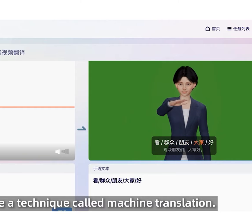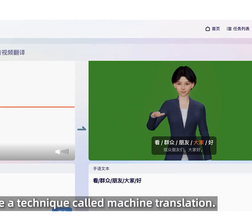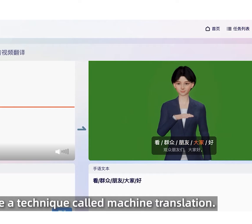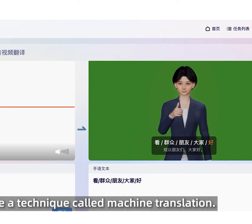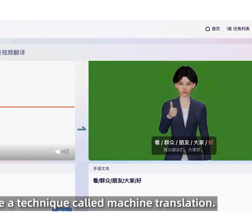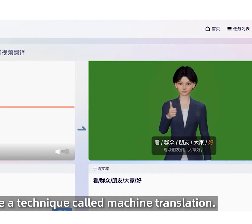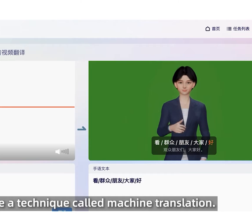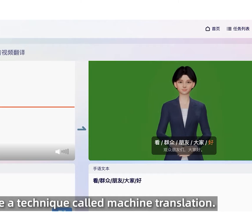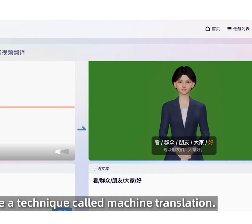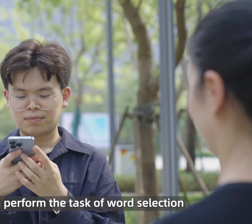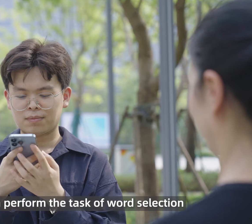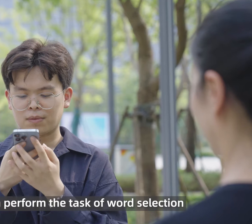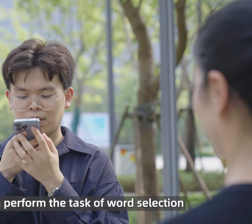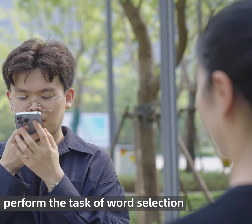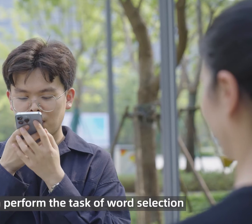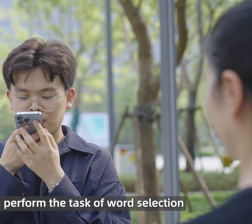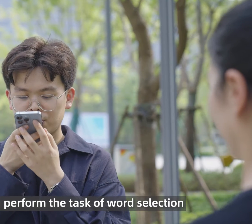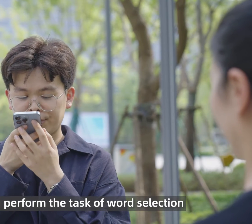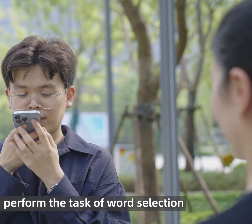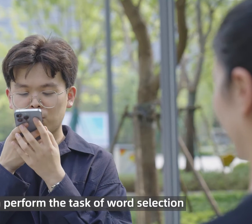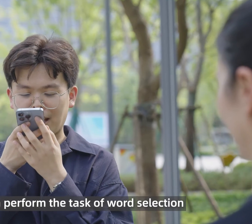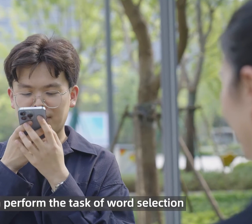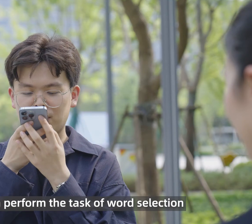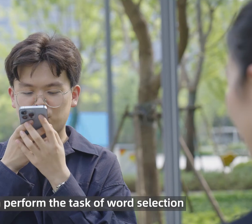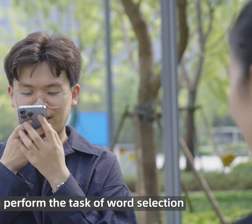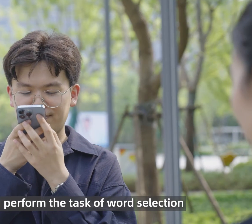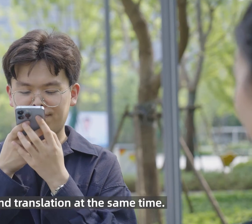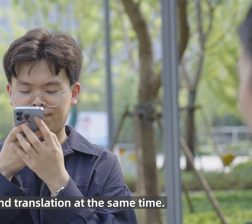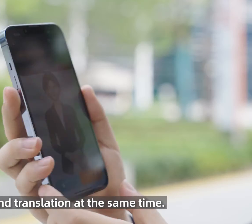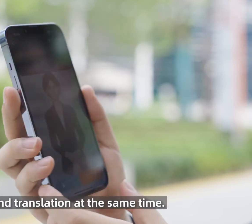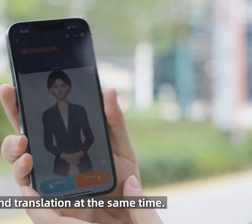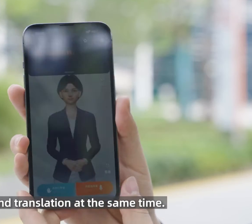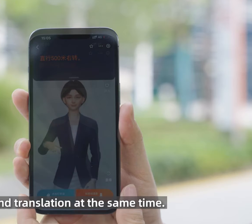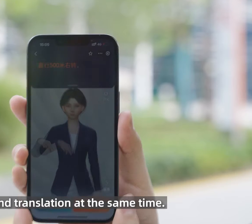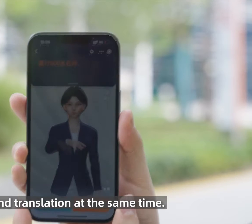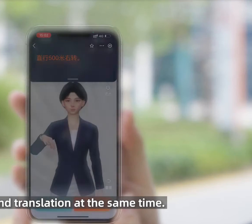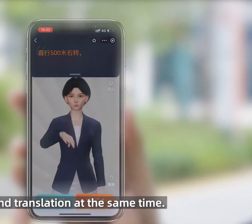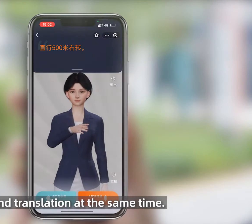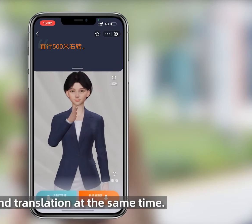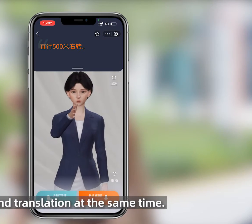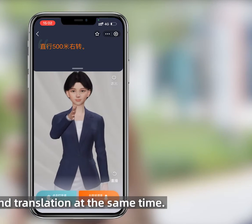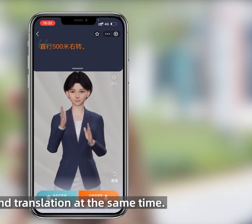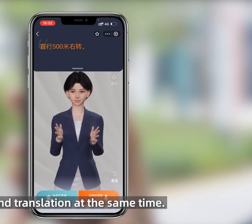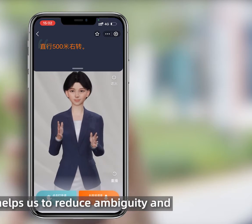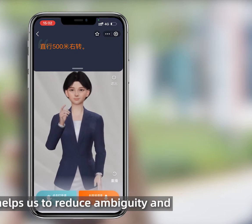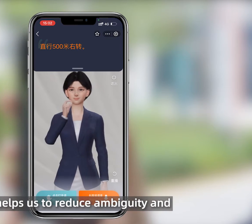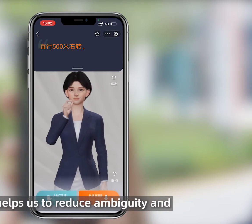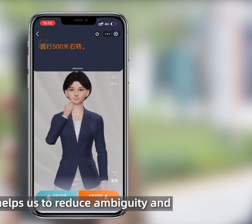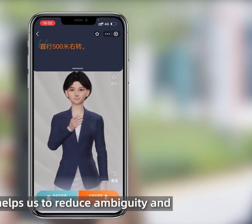machine translation. It can perform the task of word selection and translation at the same time. It helps us to